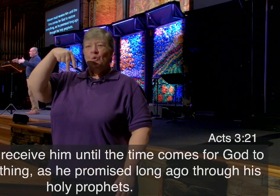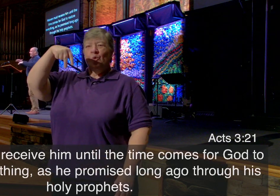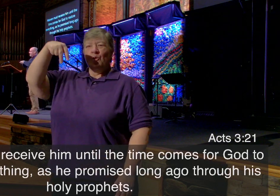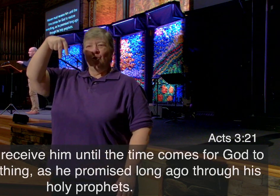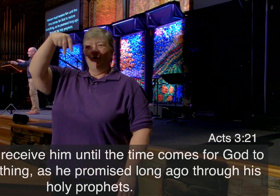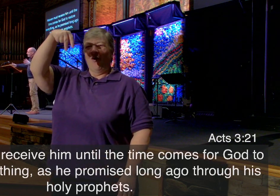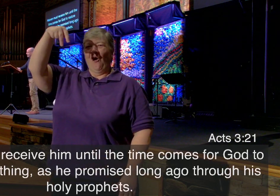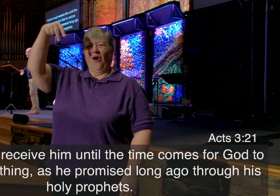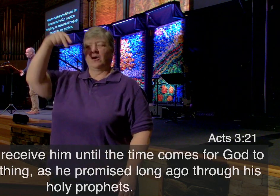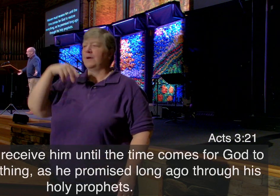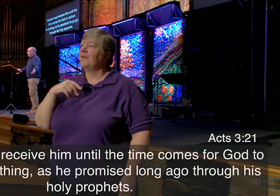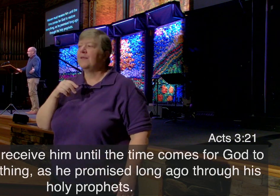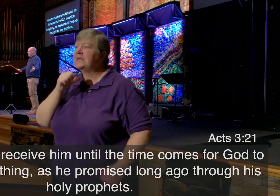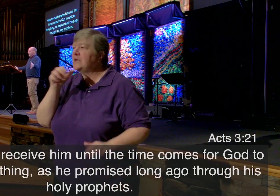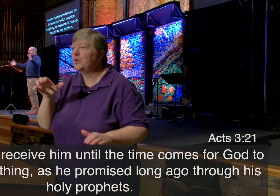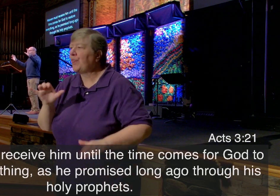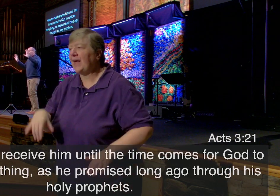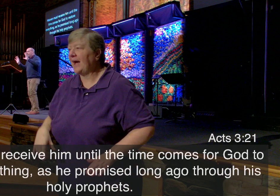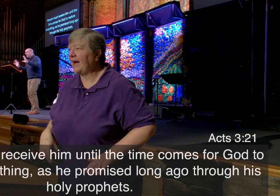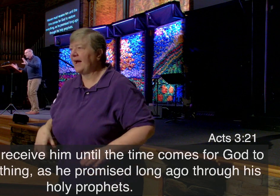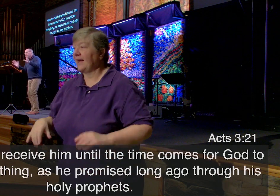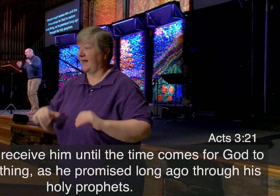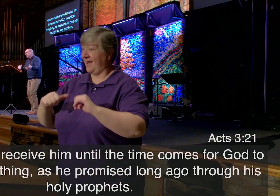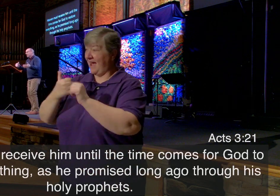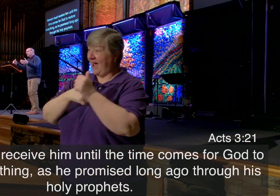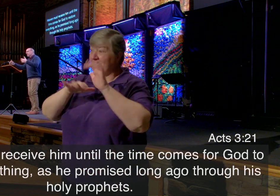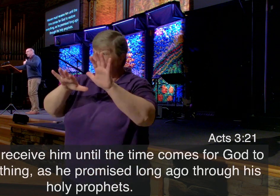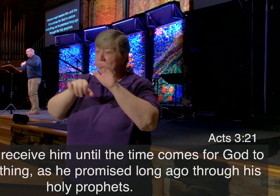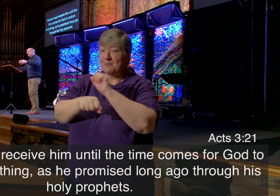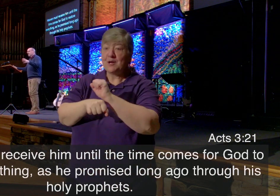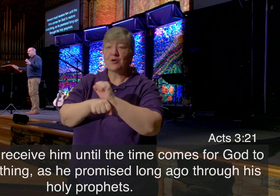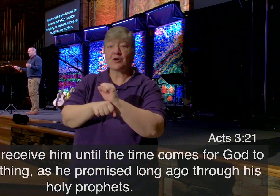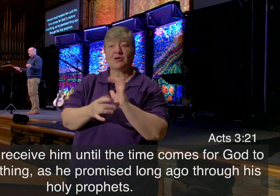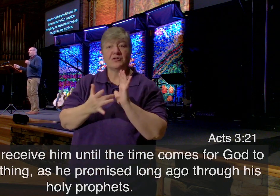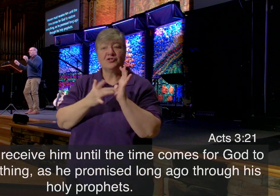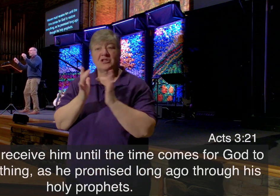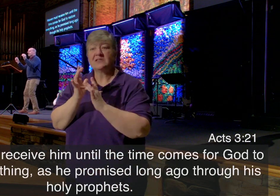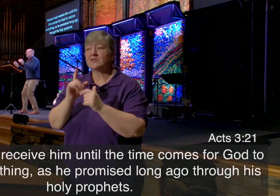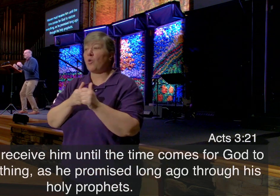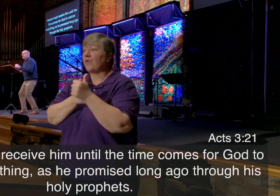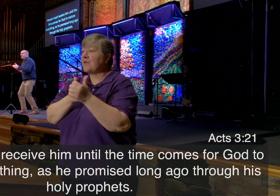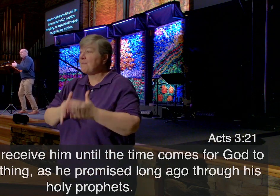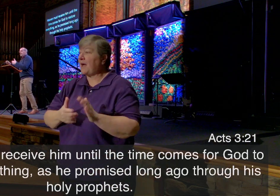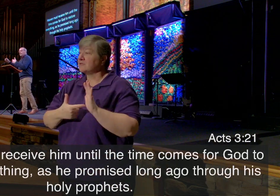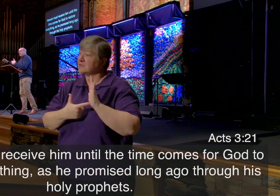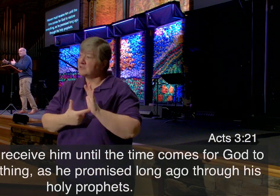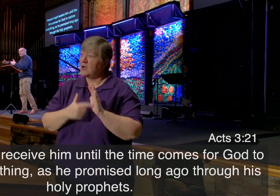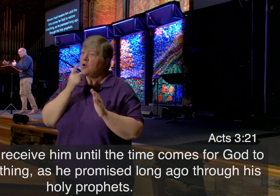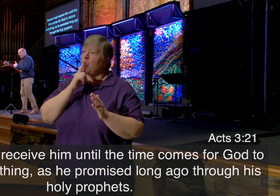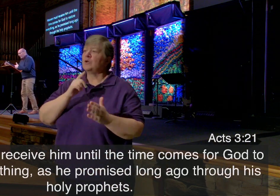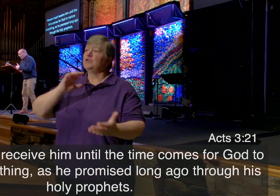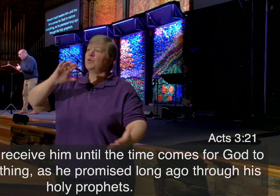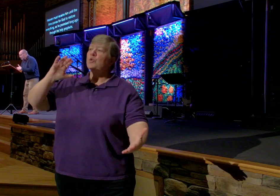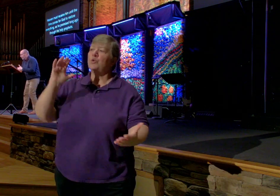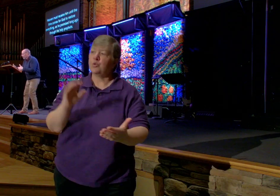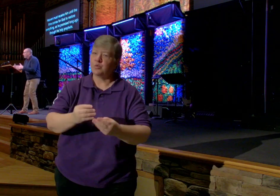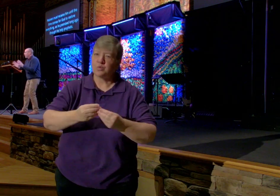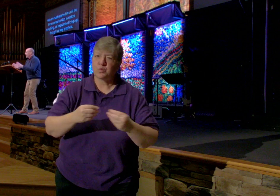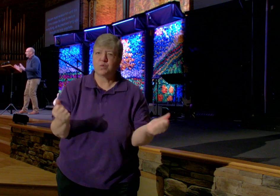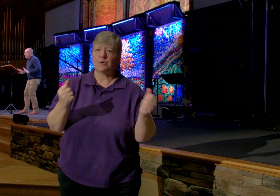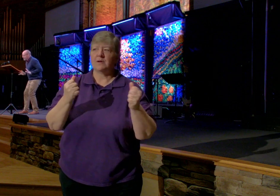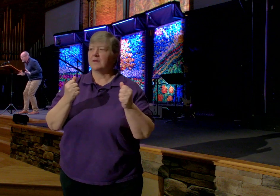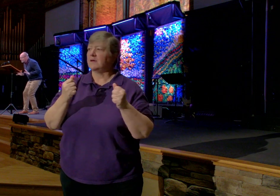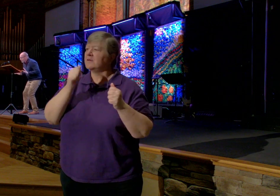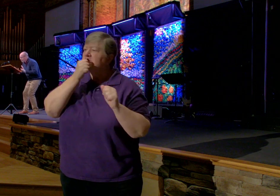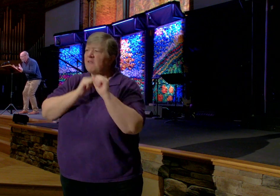me float in the air. They didn't do that. Every miracle that Jesus or the apostles did was to alleviate suffering